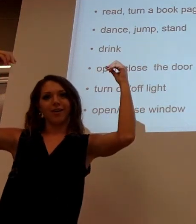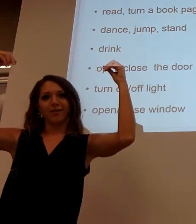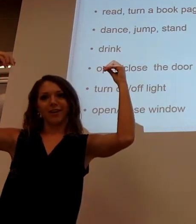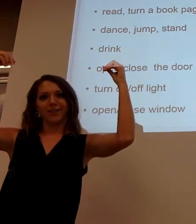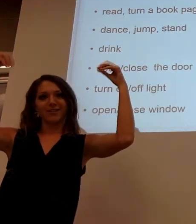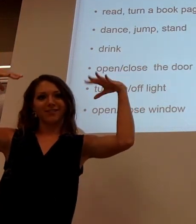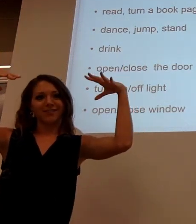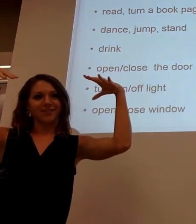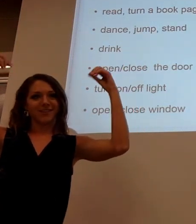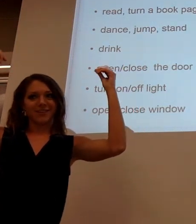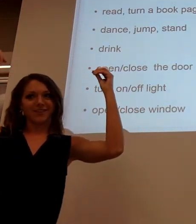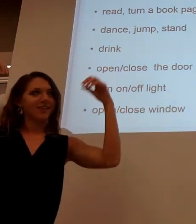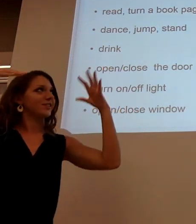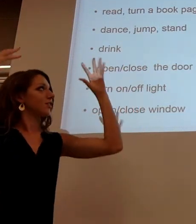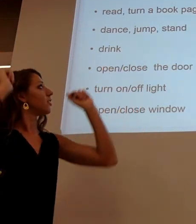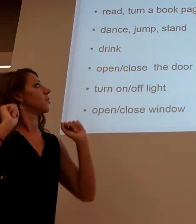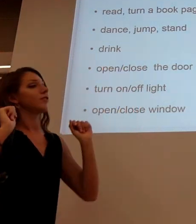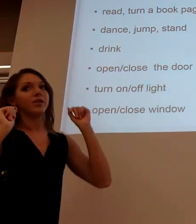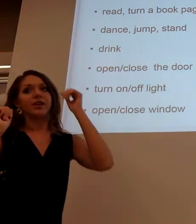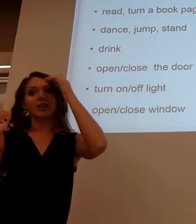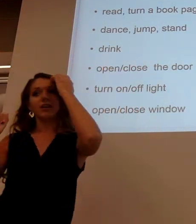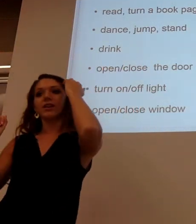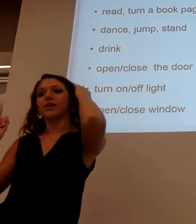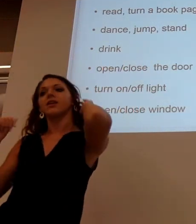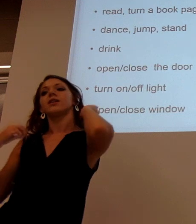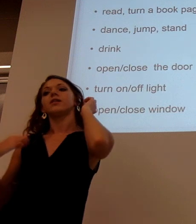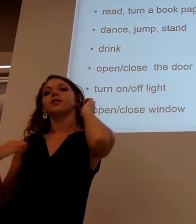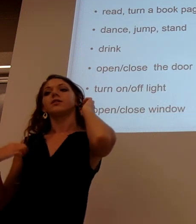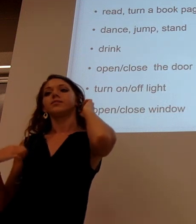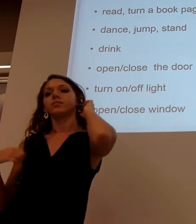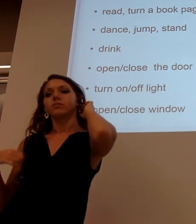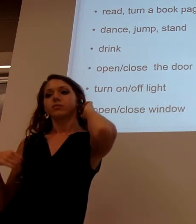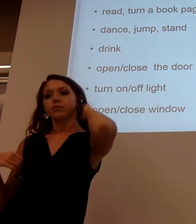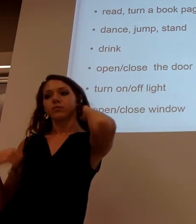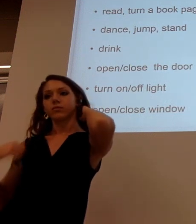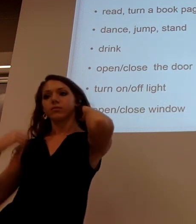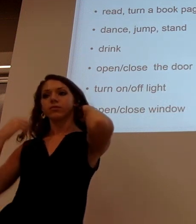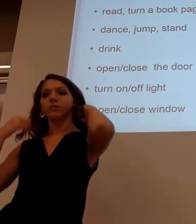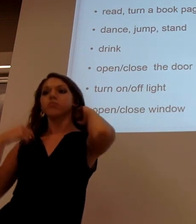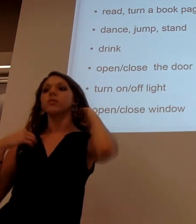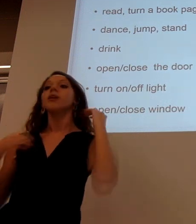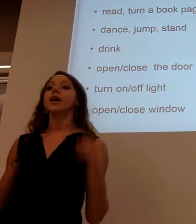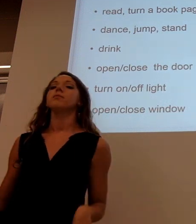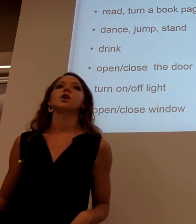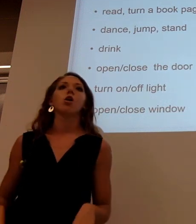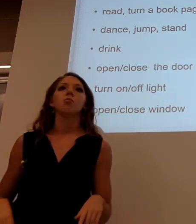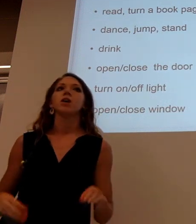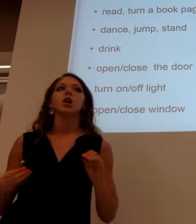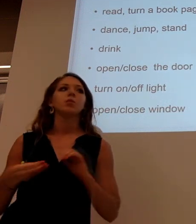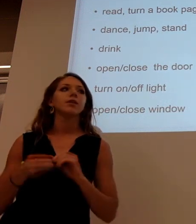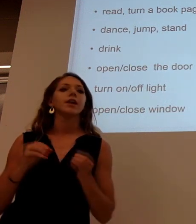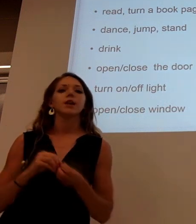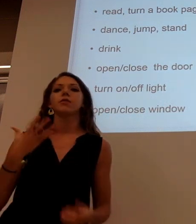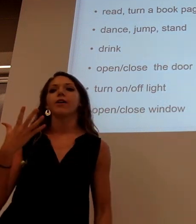off light. But he's gonna be doing these commands, and then they will be like listed on our paper. Yep. So he'll be like number